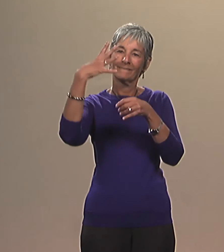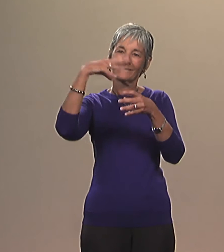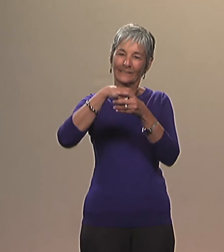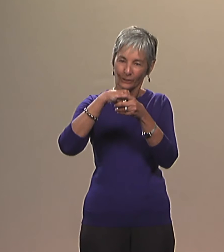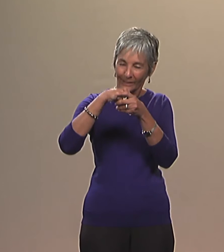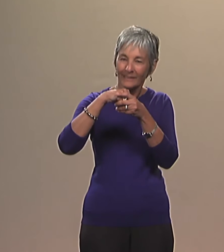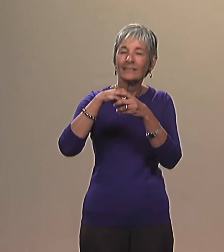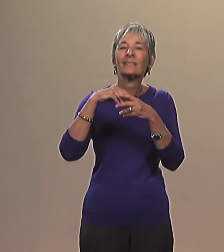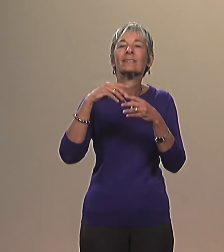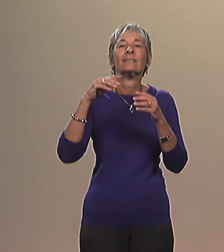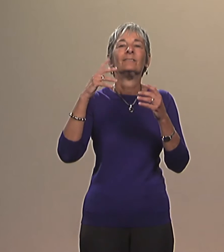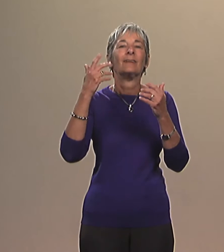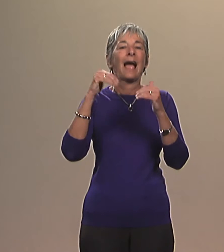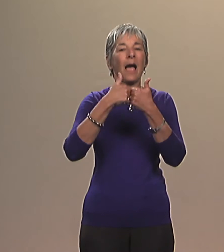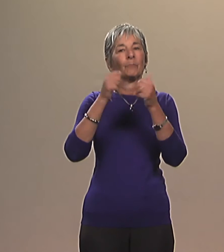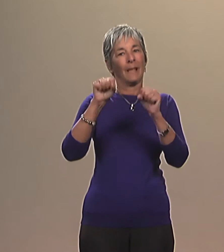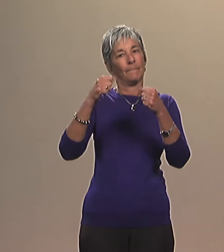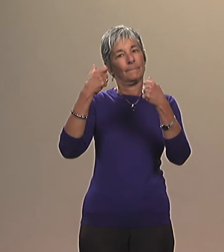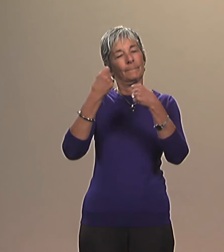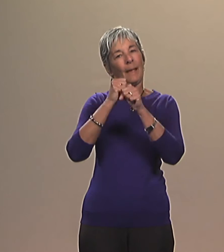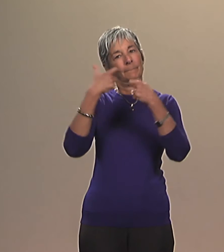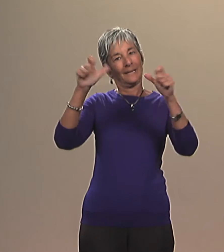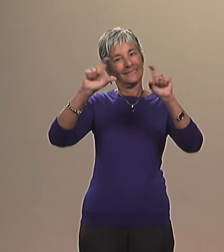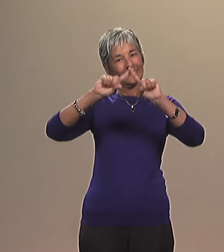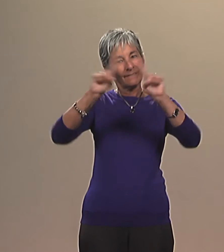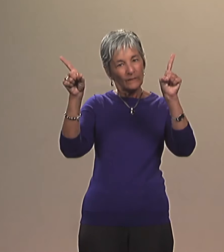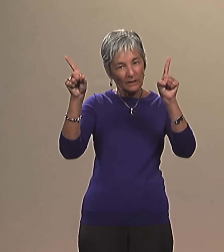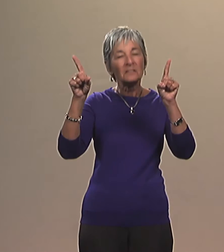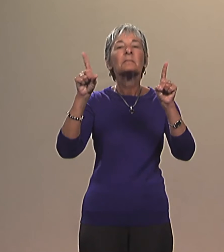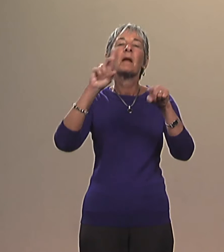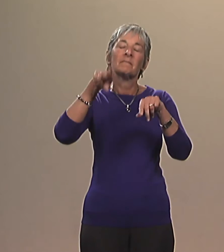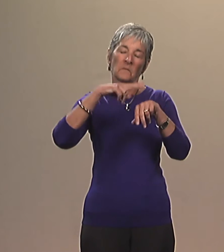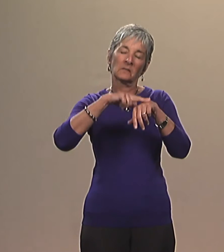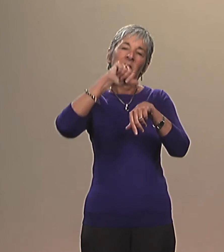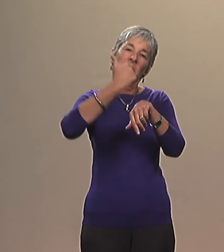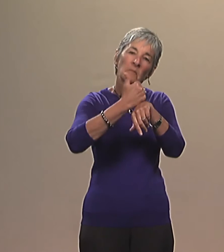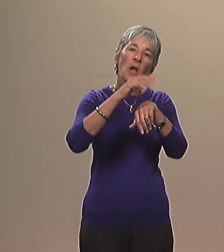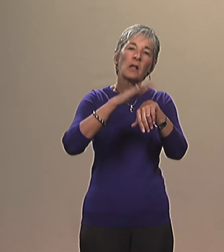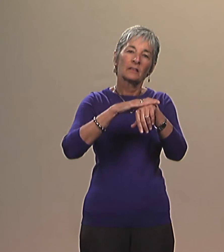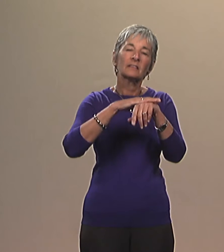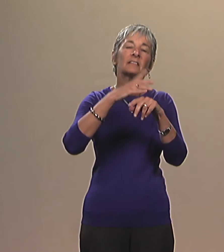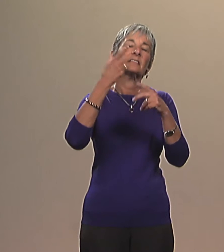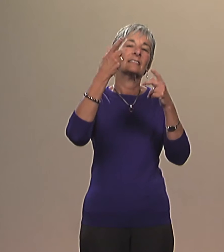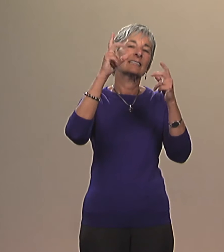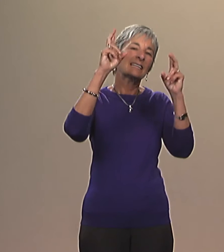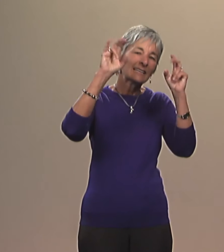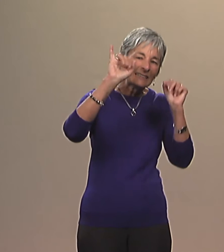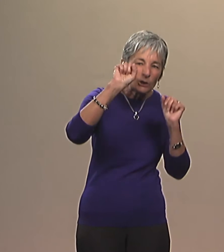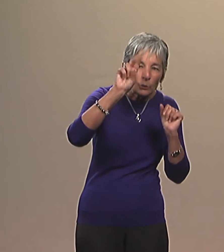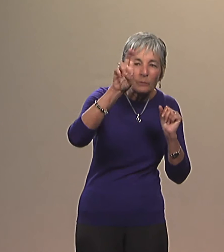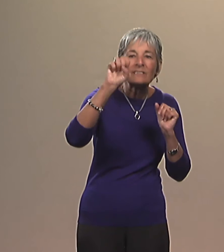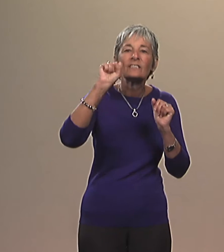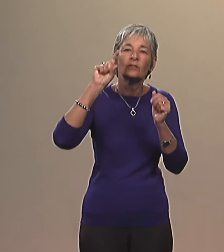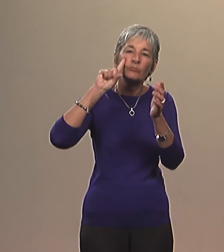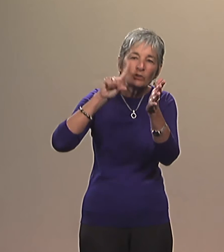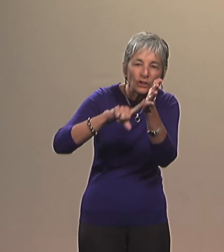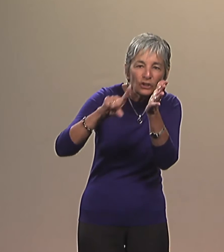intervention and how it can make a difference. Of course, we'll base this information on research as well as